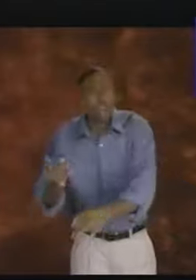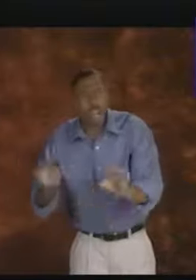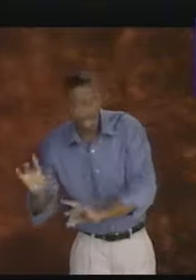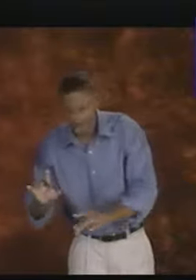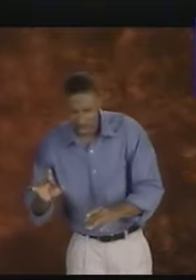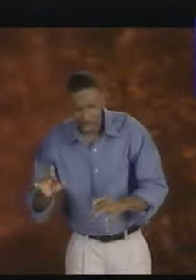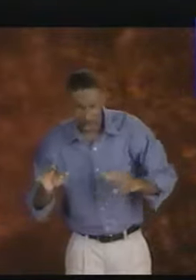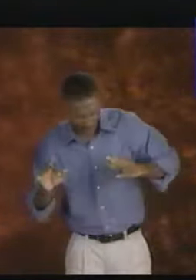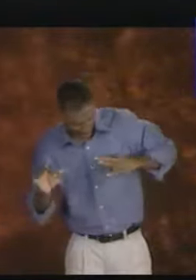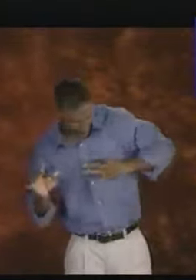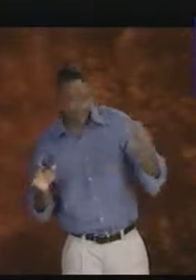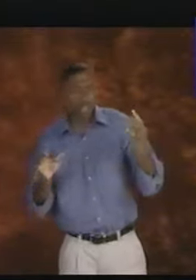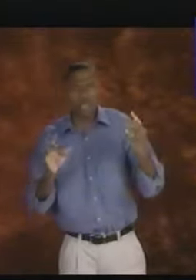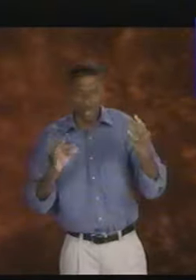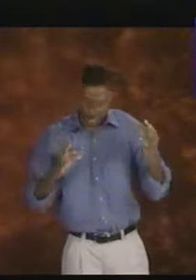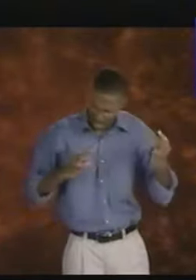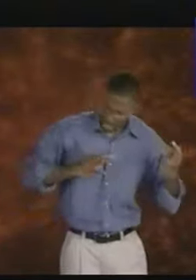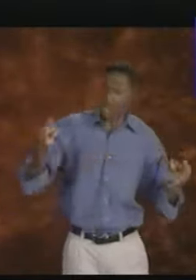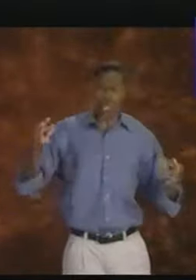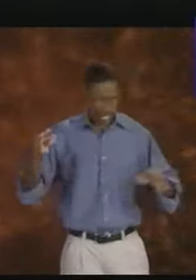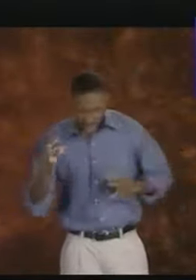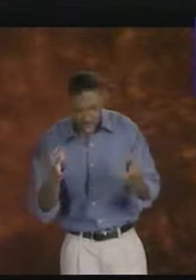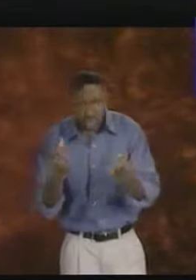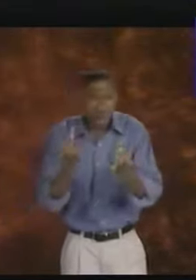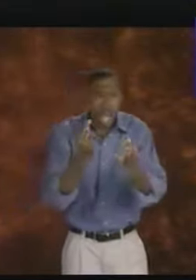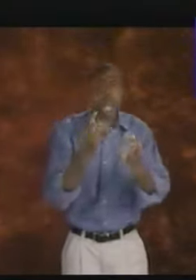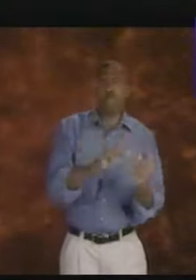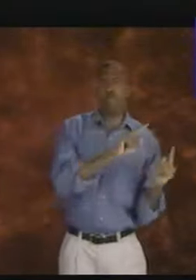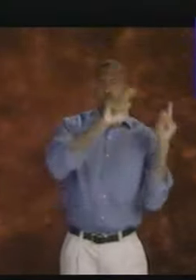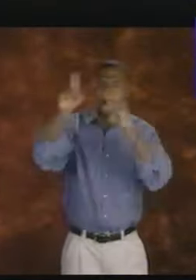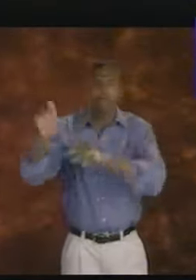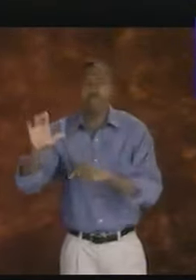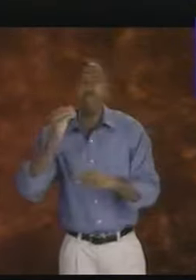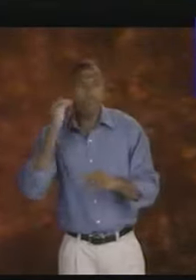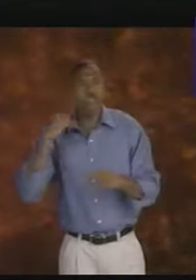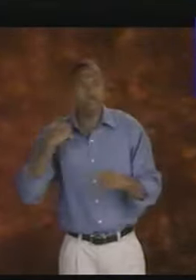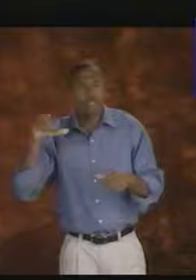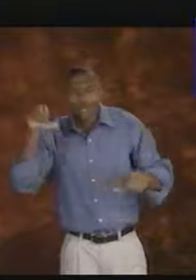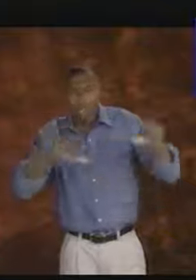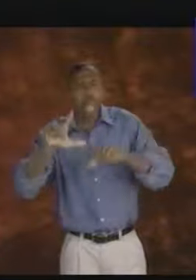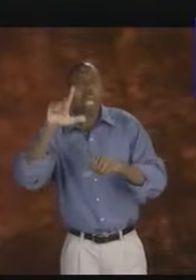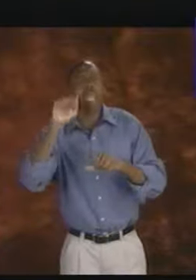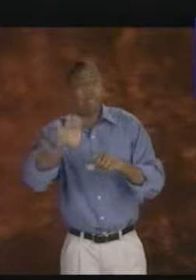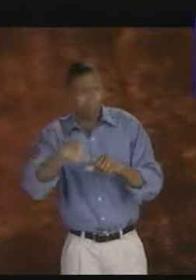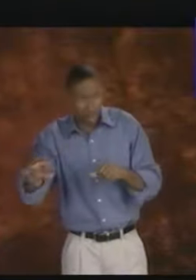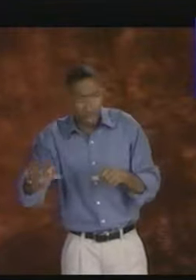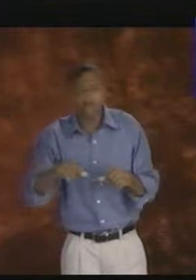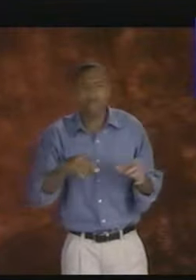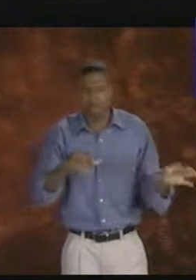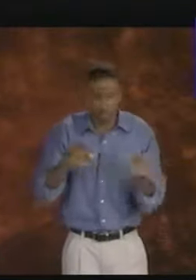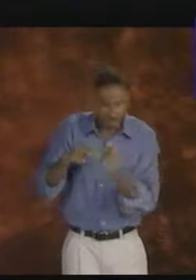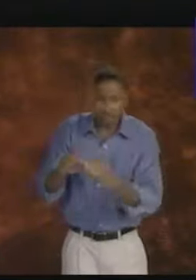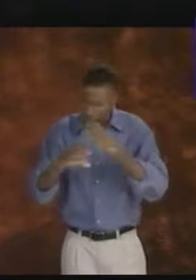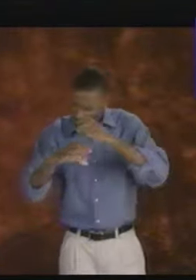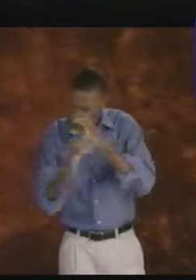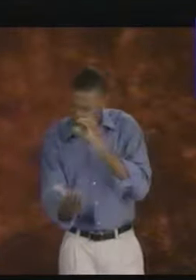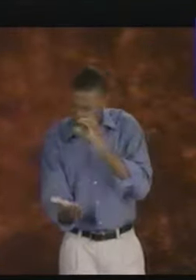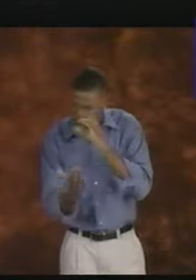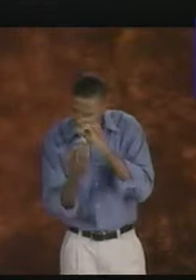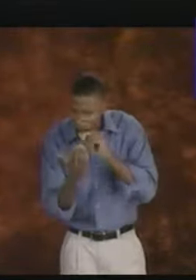when he noticed some things that were sticking to him, his clothing, and to his dog. He went home where he had a lab,